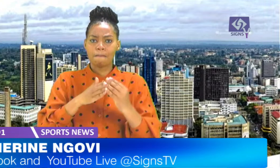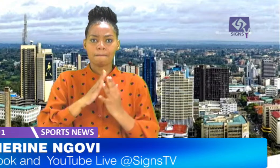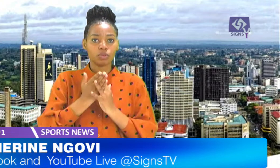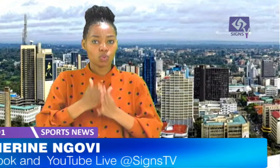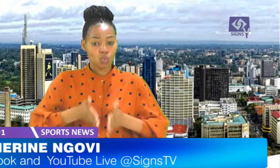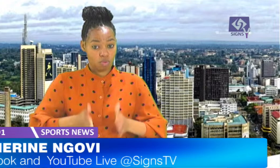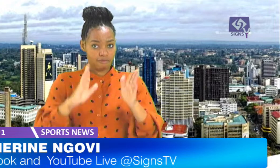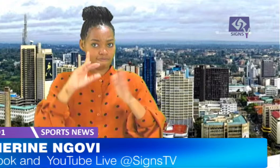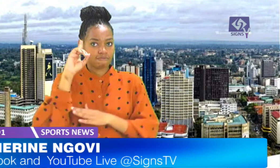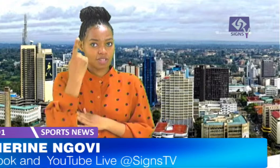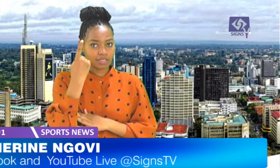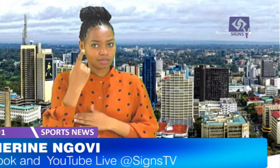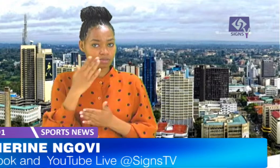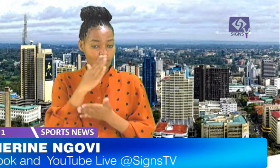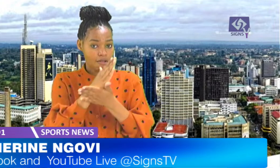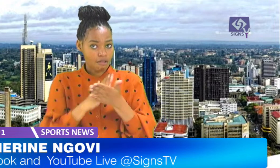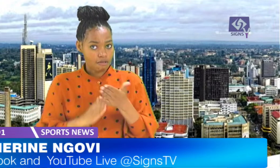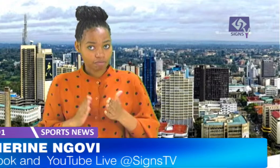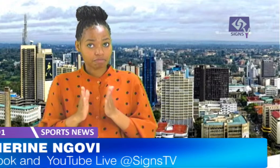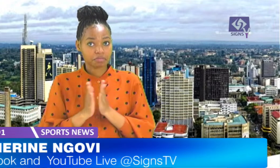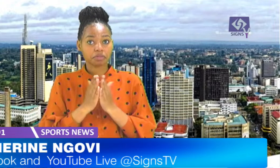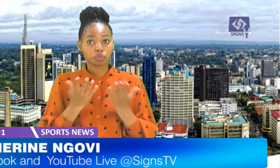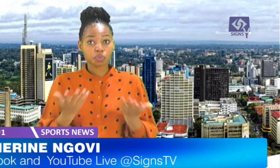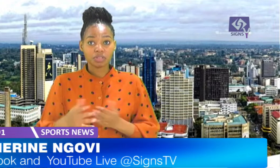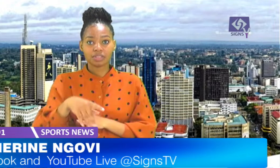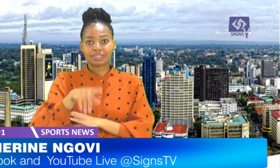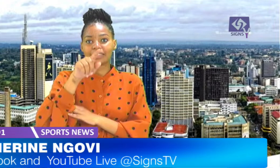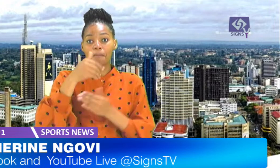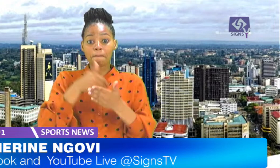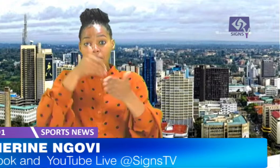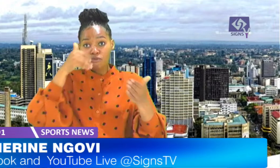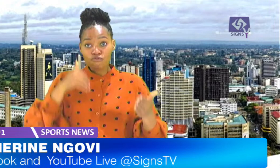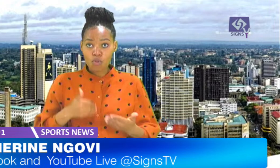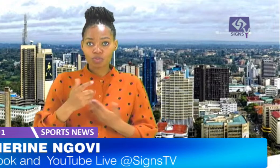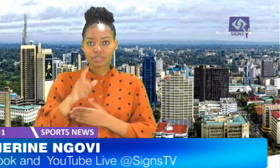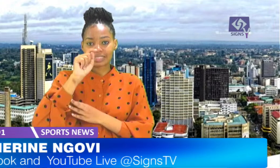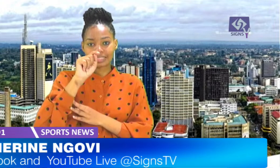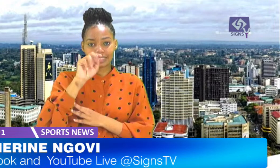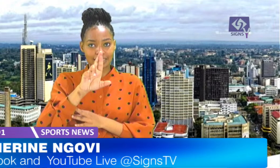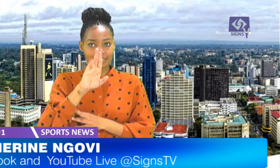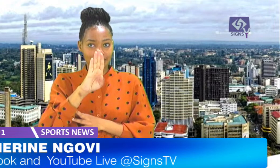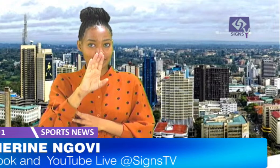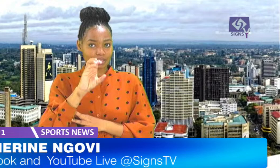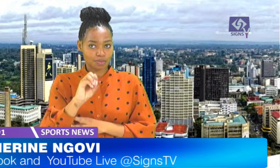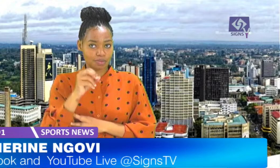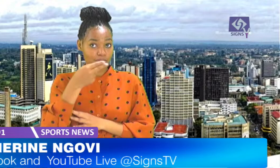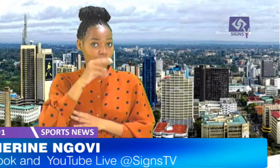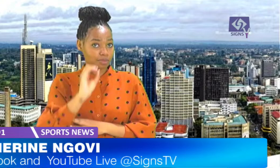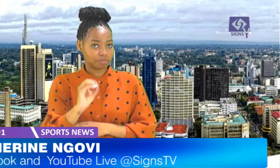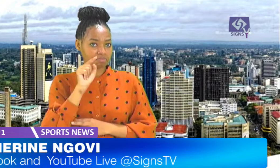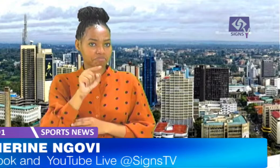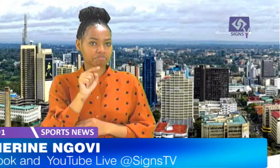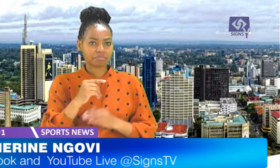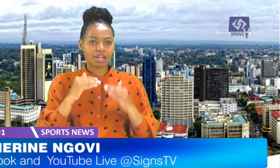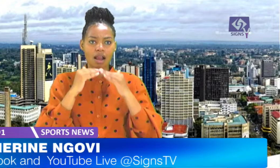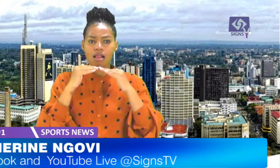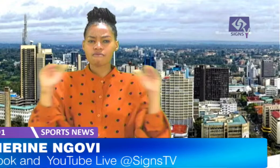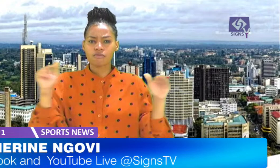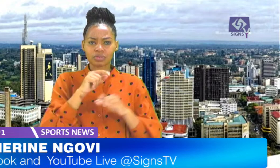time after Captain William Ikong gave Nigeria the lead midway in the first half